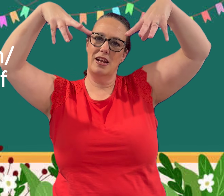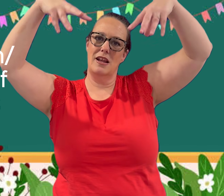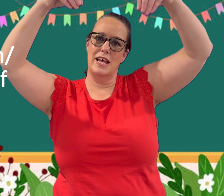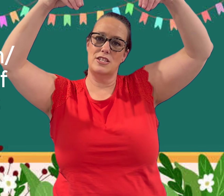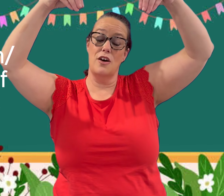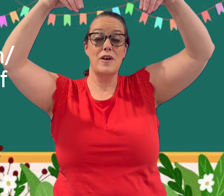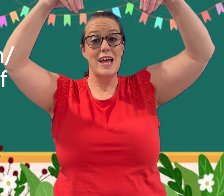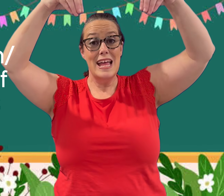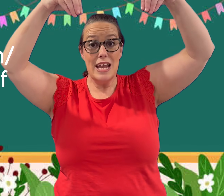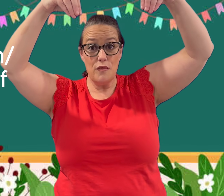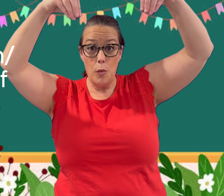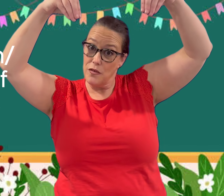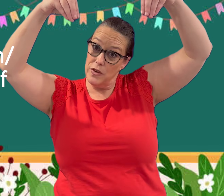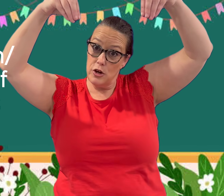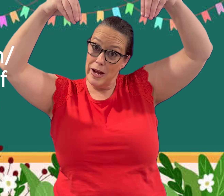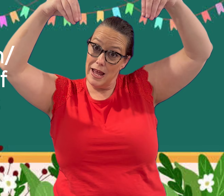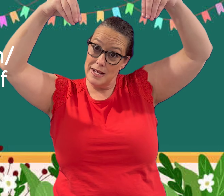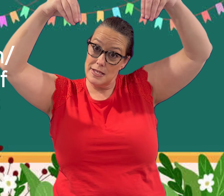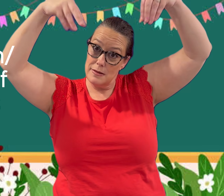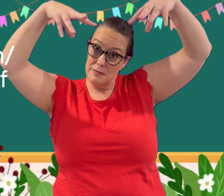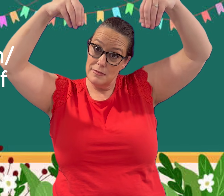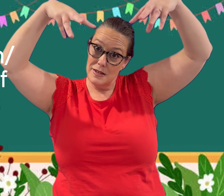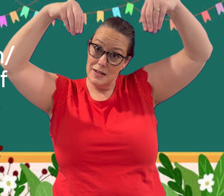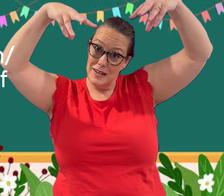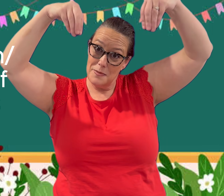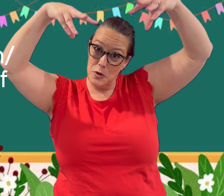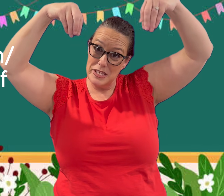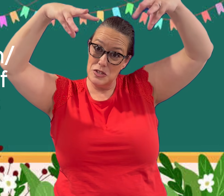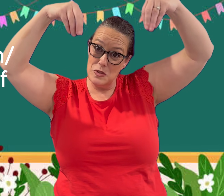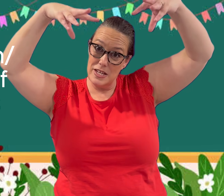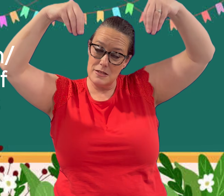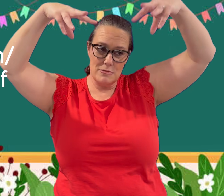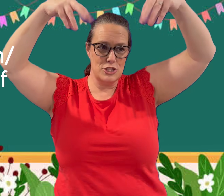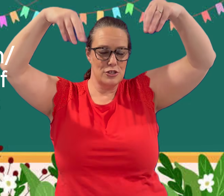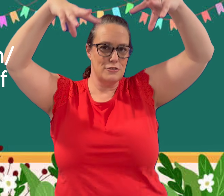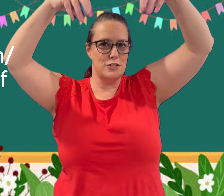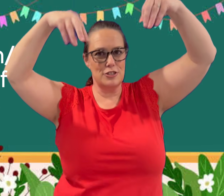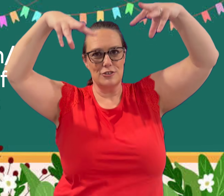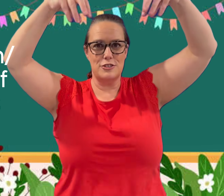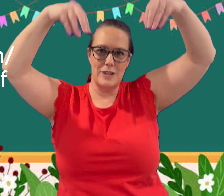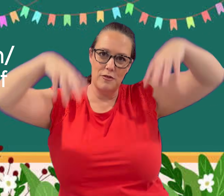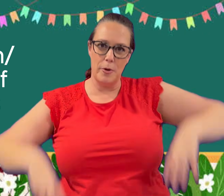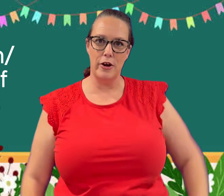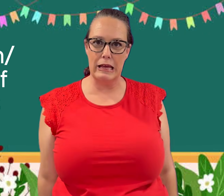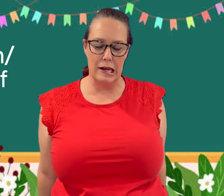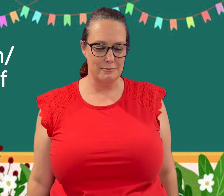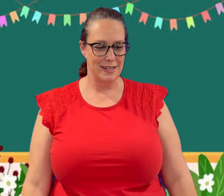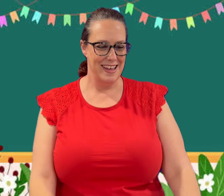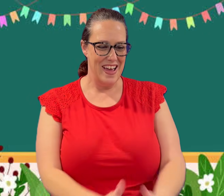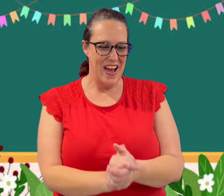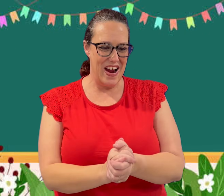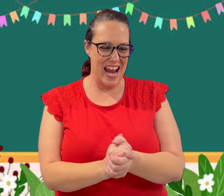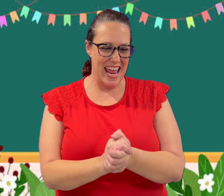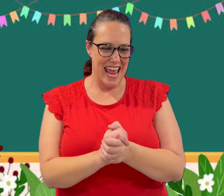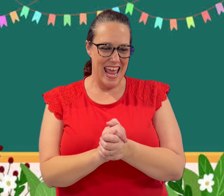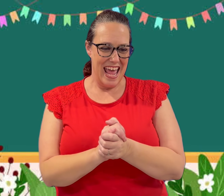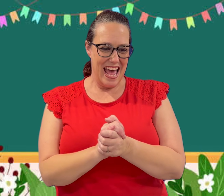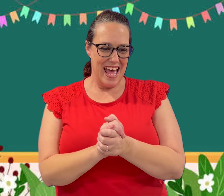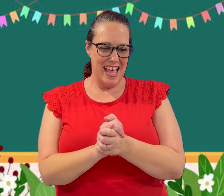lights off. Now, if I want to flicker my lights, I'm going to do this. Having a party again. All right.